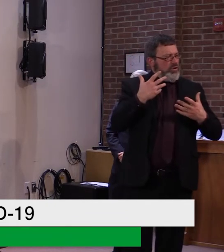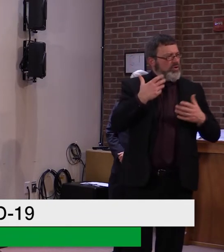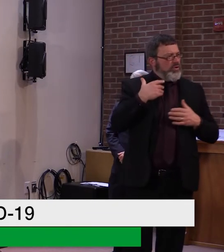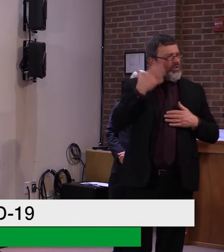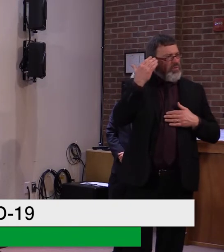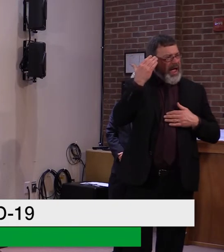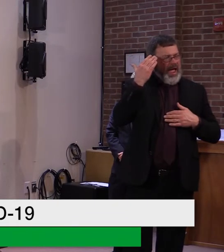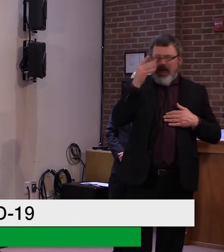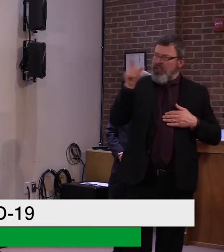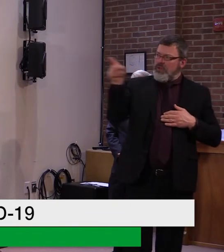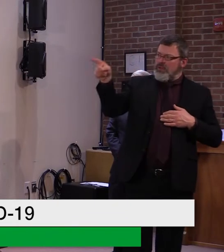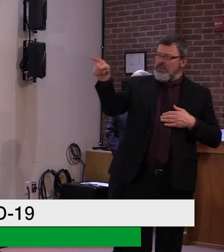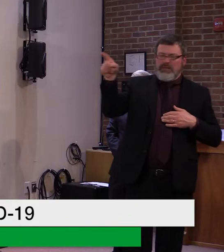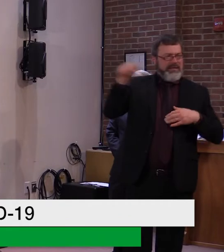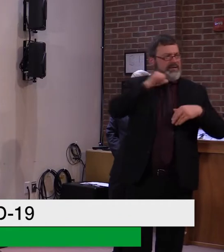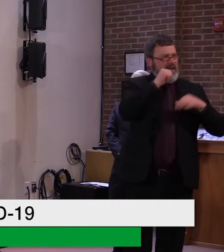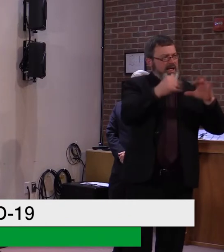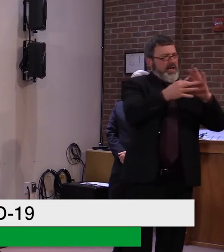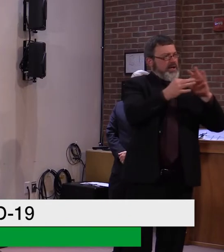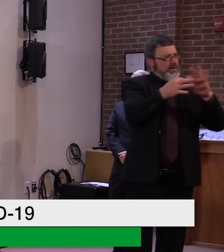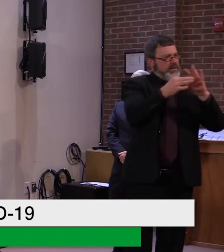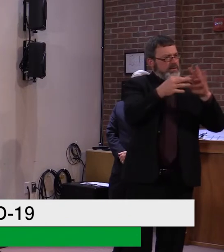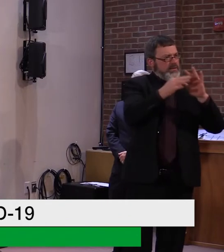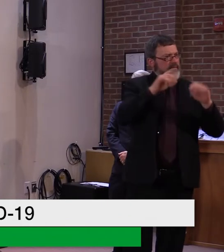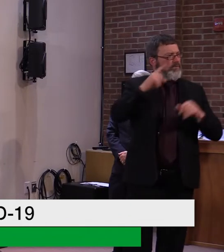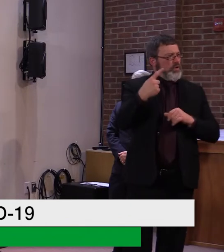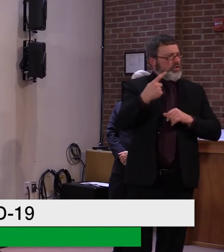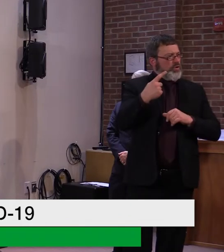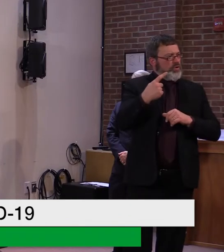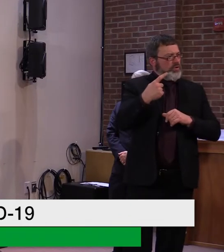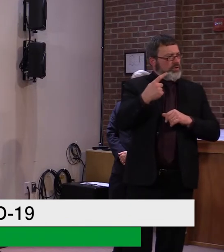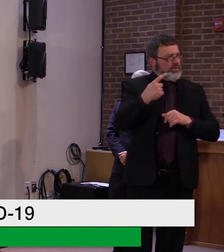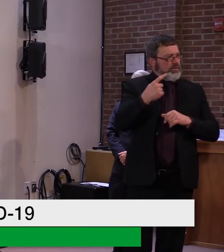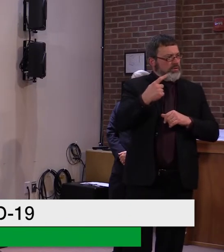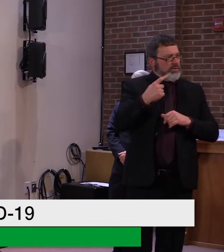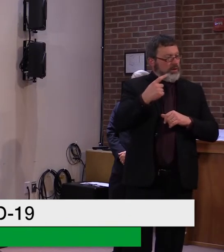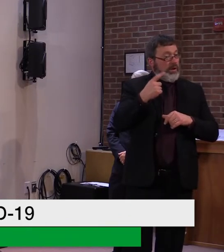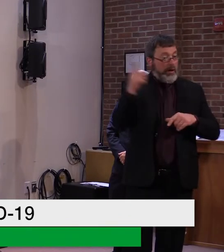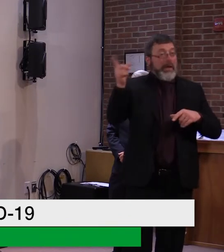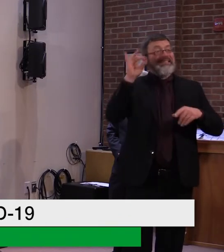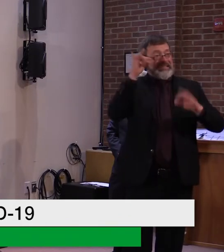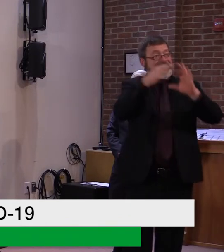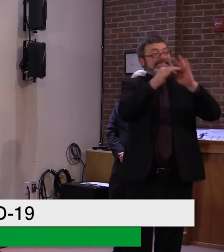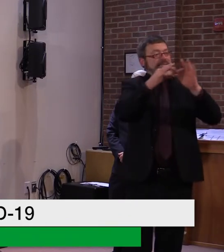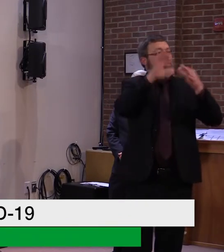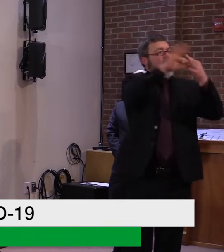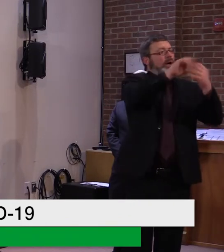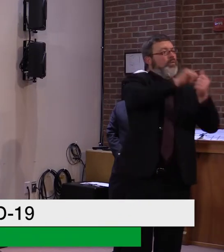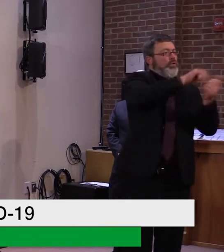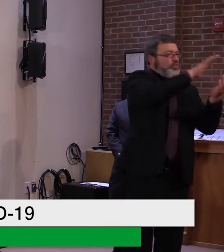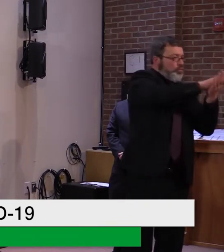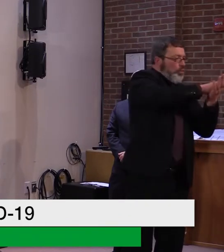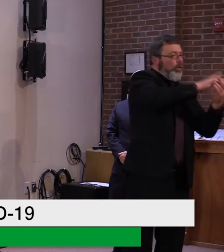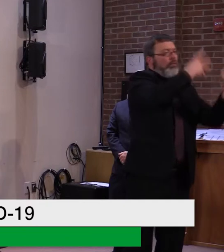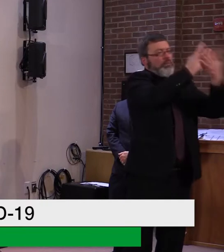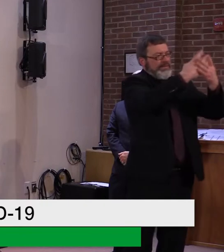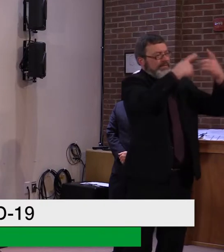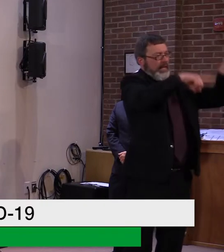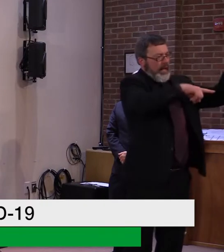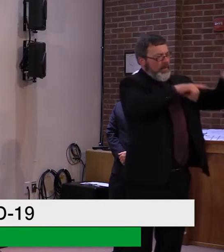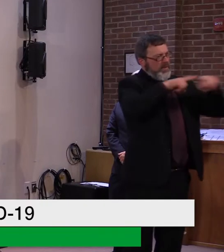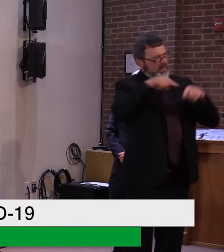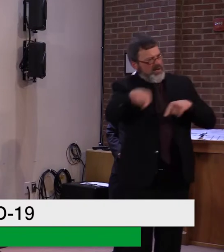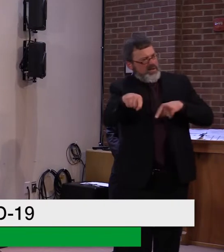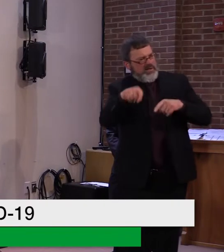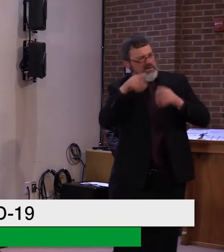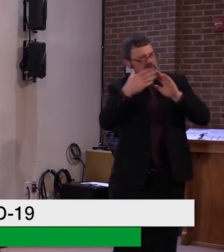does for our schools and prisons um another correctional facility um it seems like there's a radar does